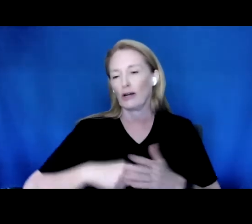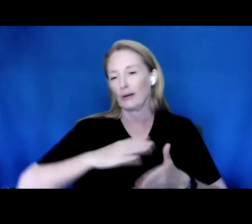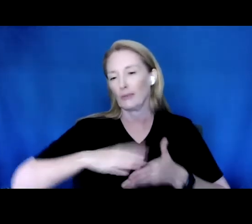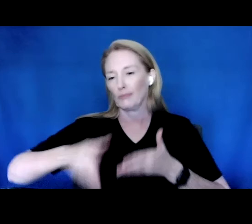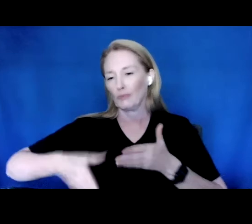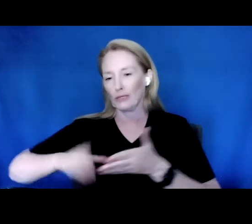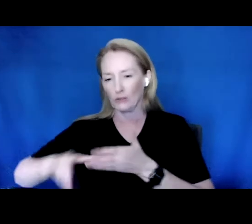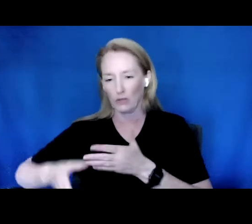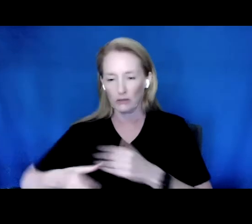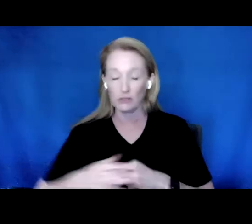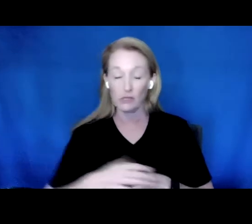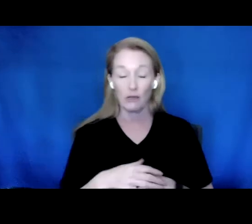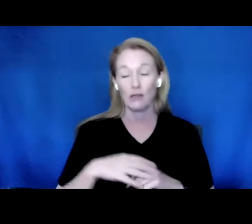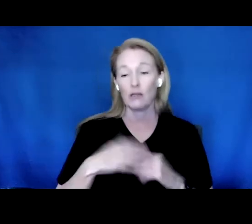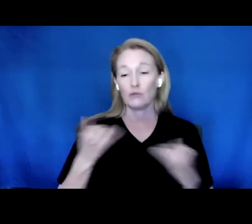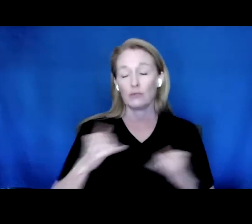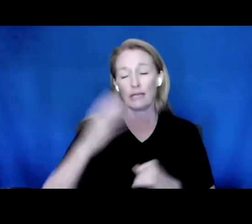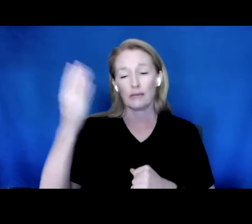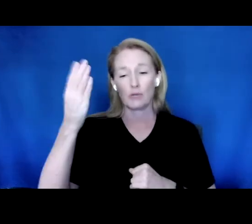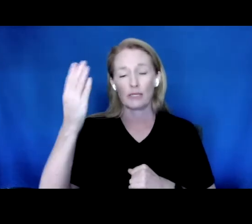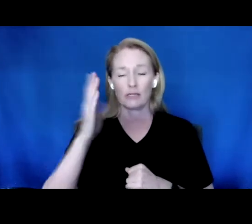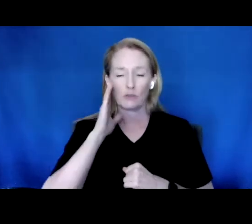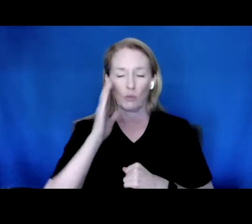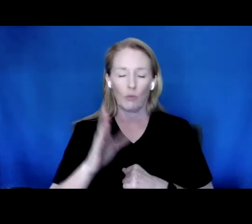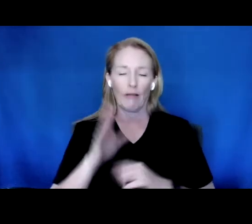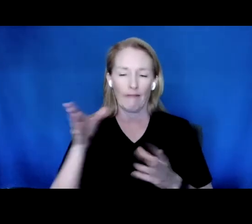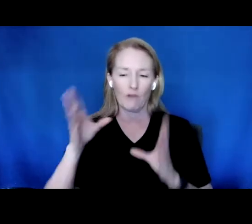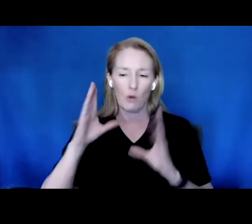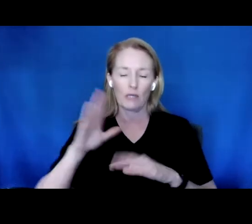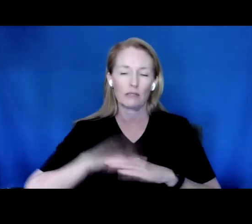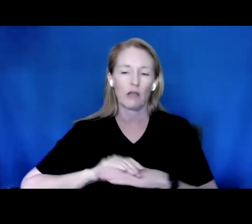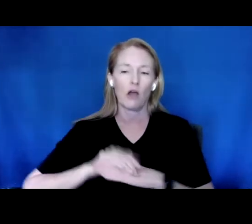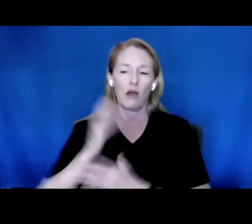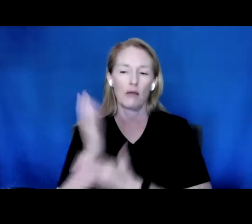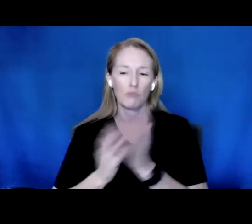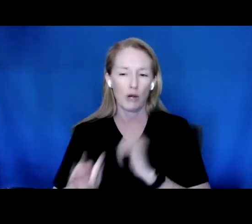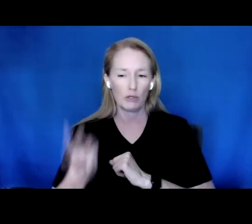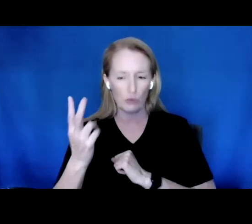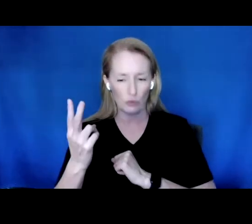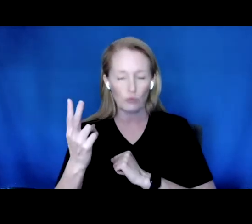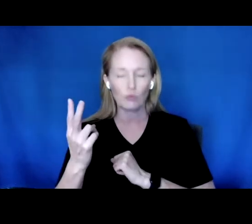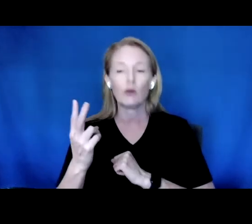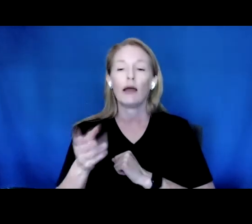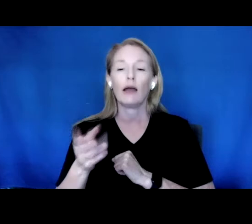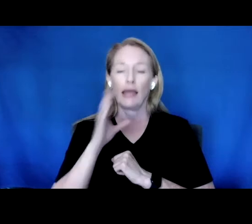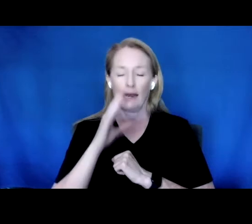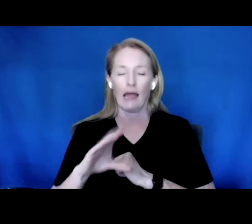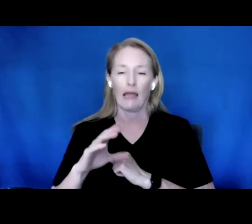step 2, and I'll be going through the results.